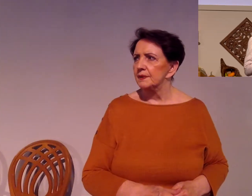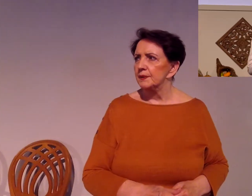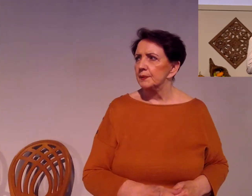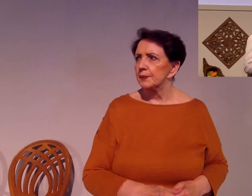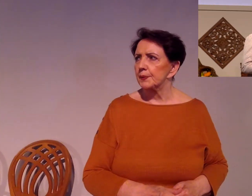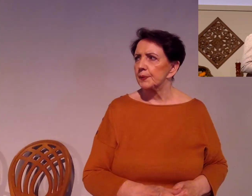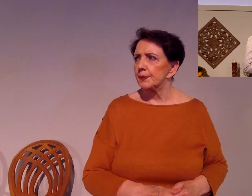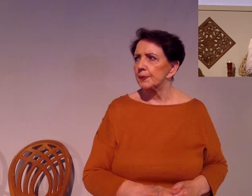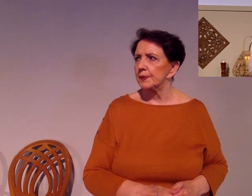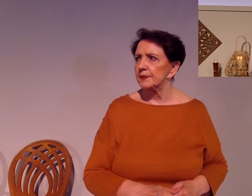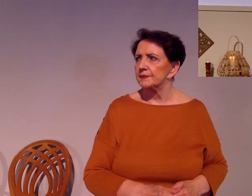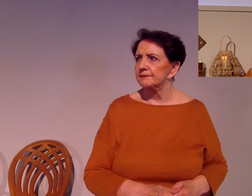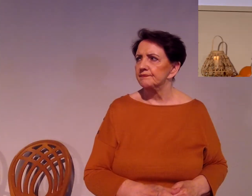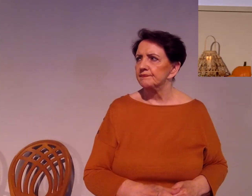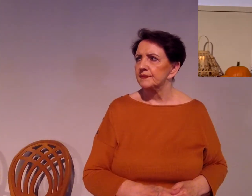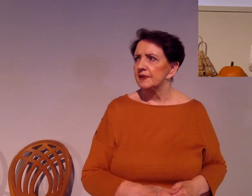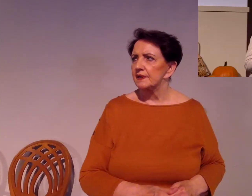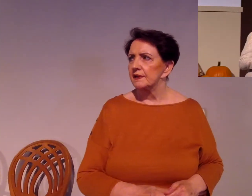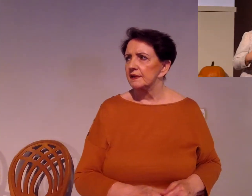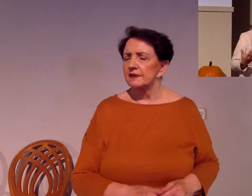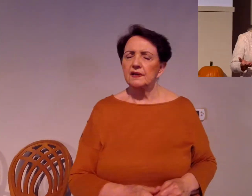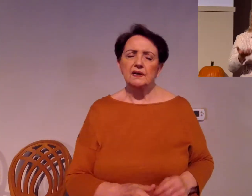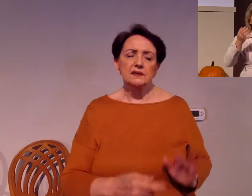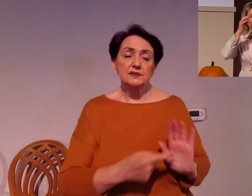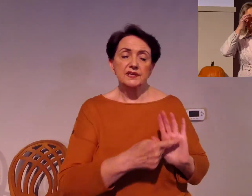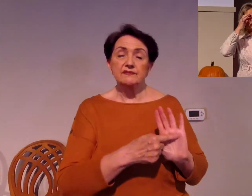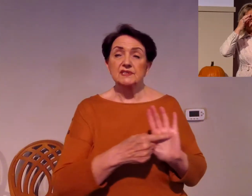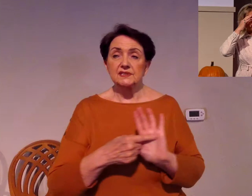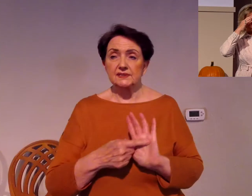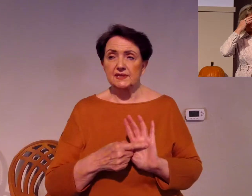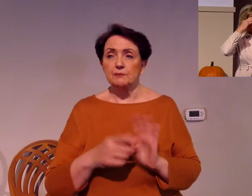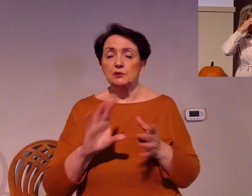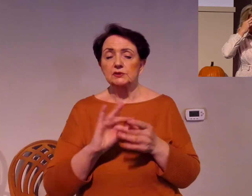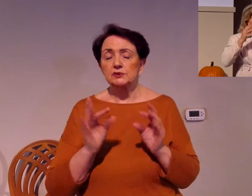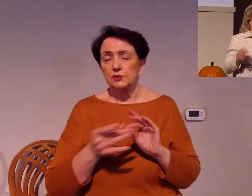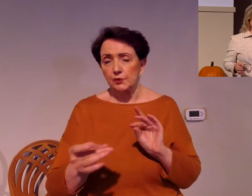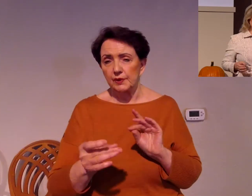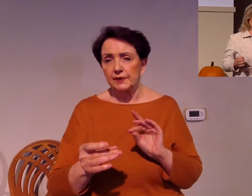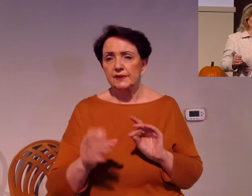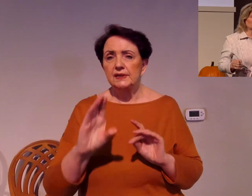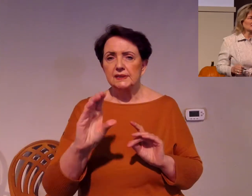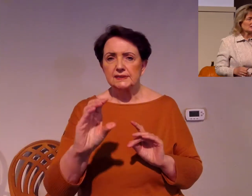he gives an example of this CEO that has to install this printer.